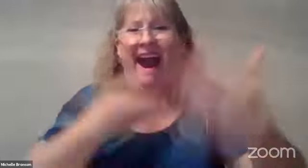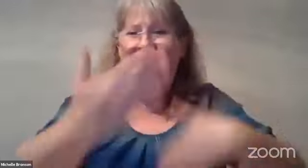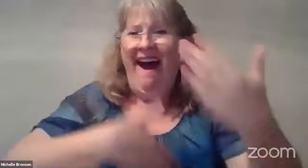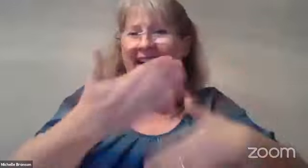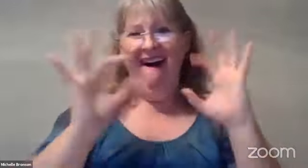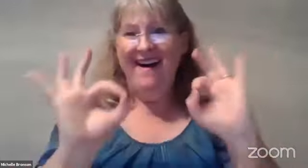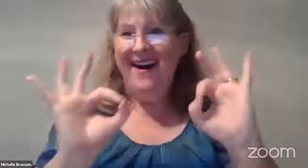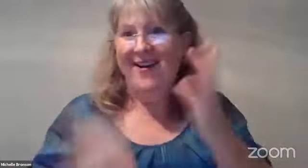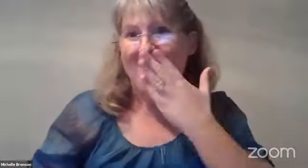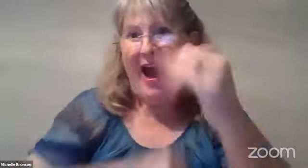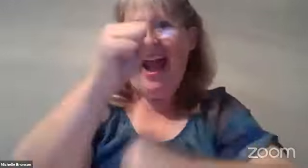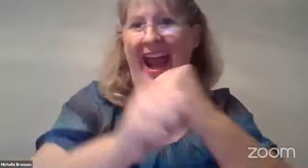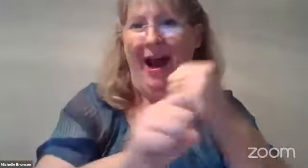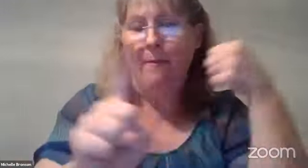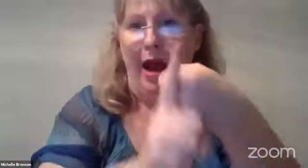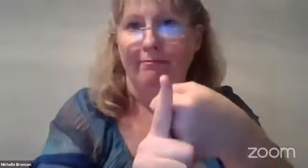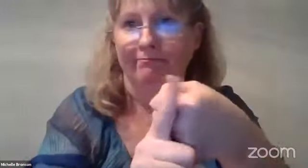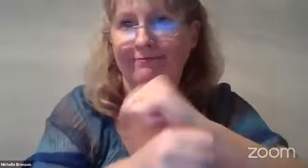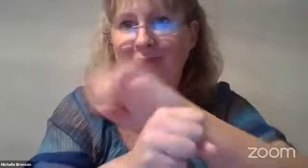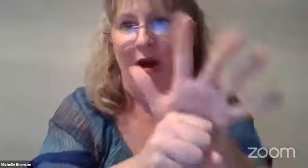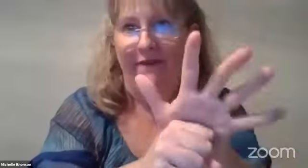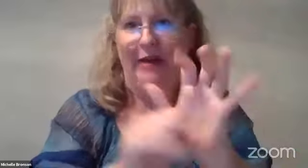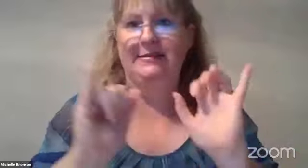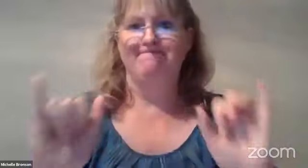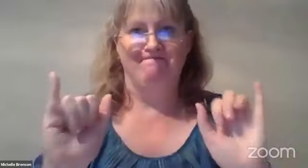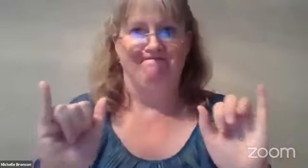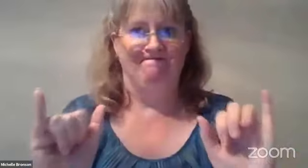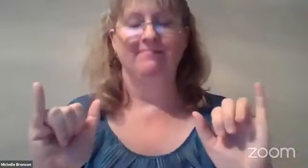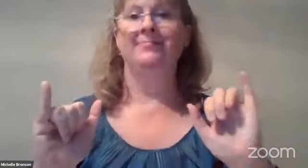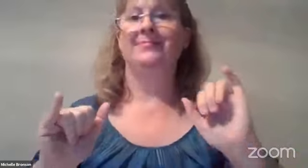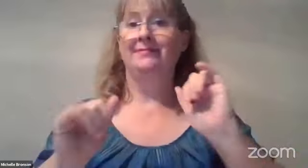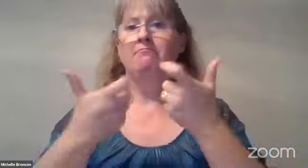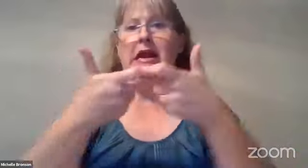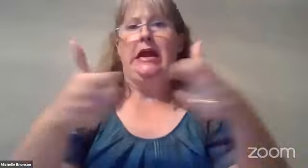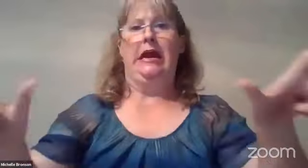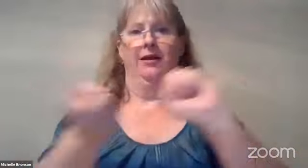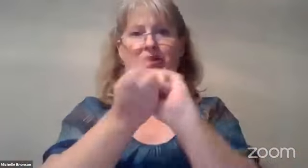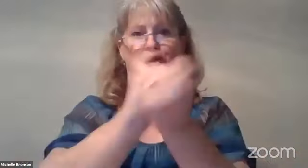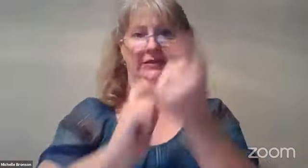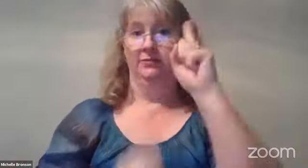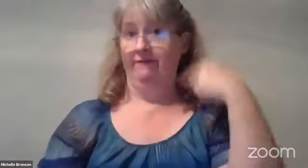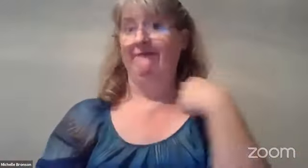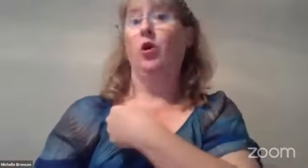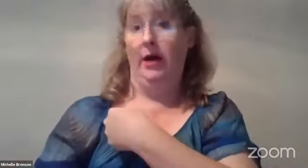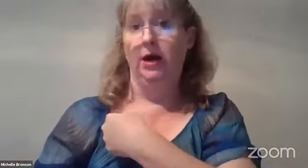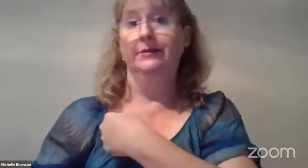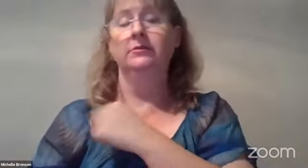optimistic. This year we were on a good track, and then with COVID-19 things changed.